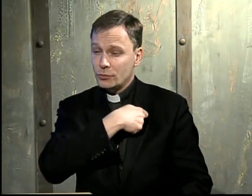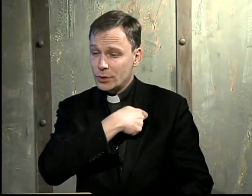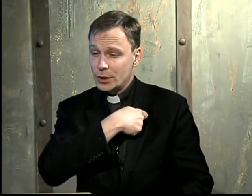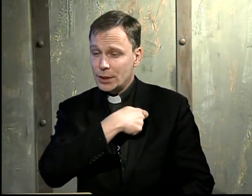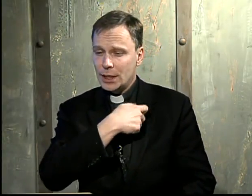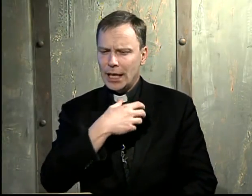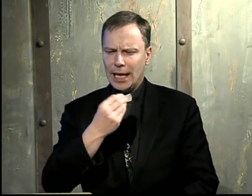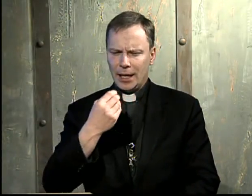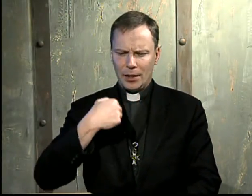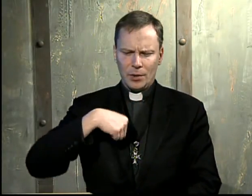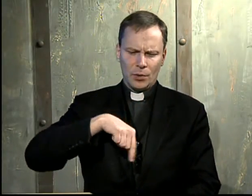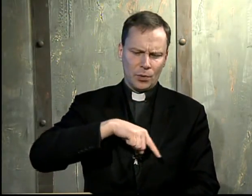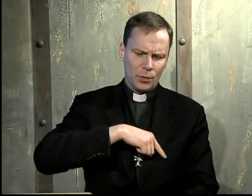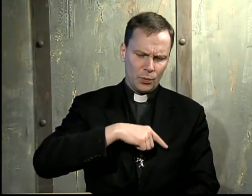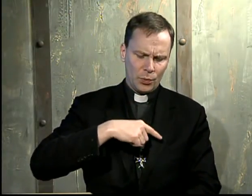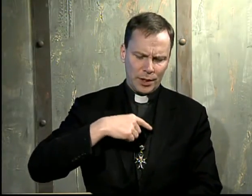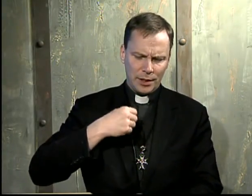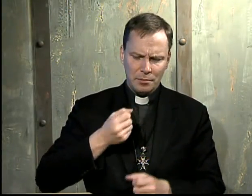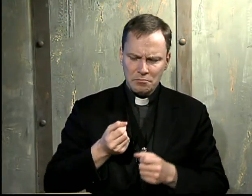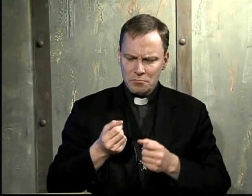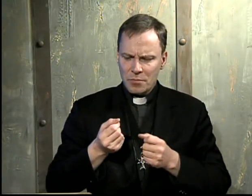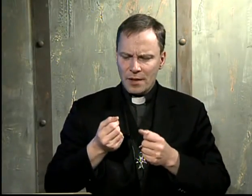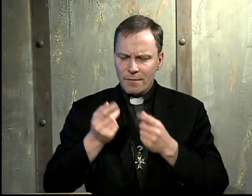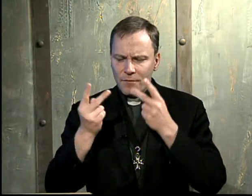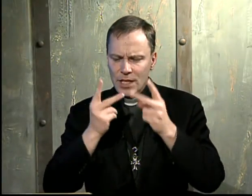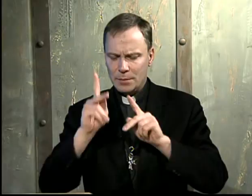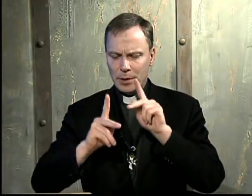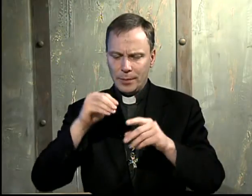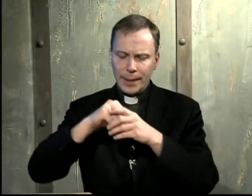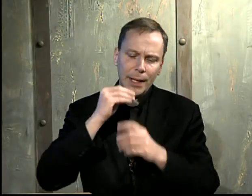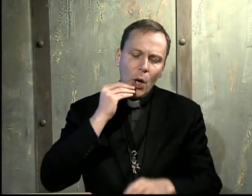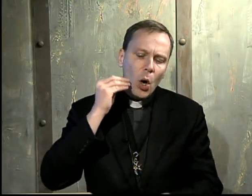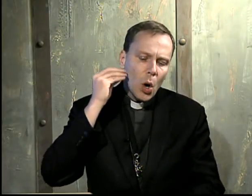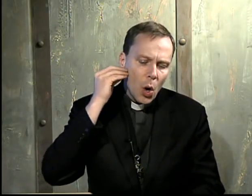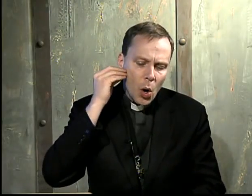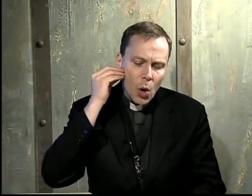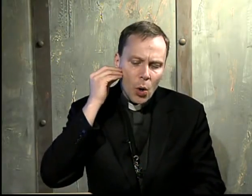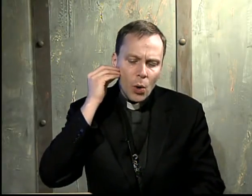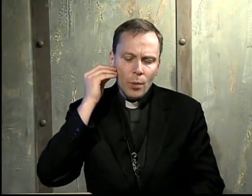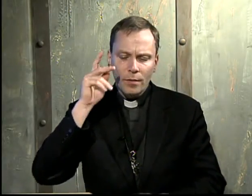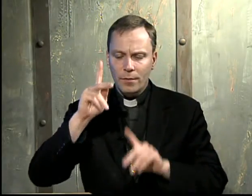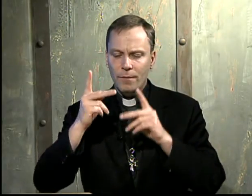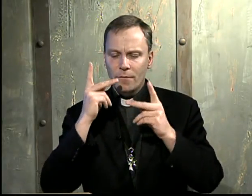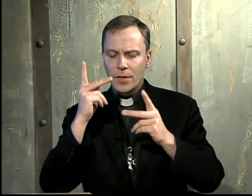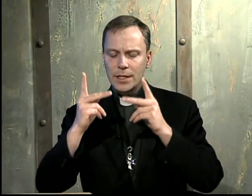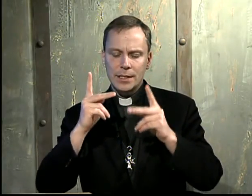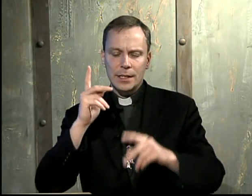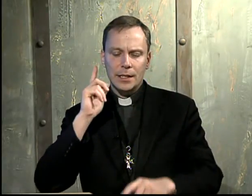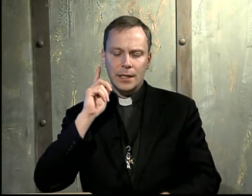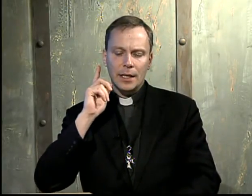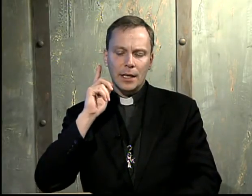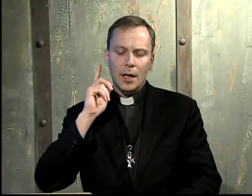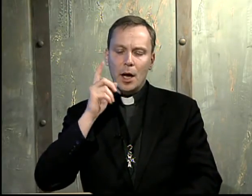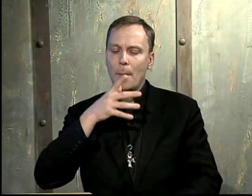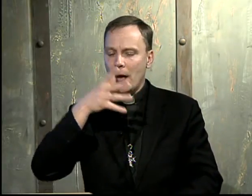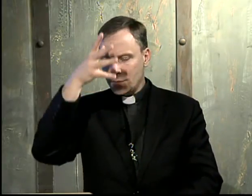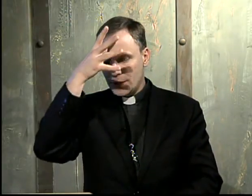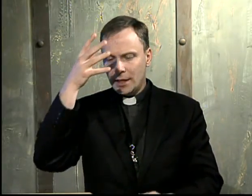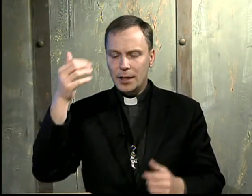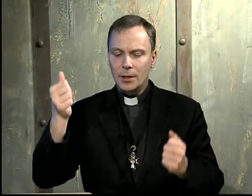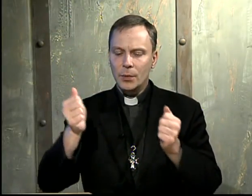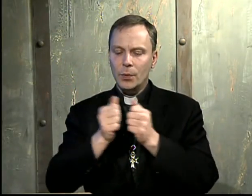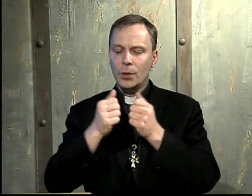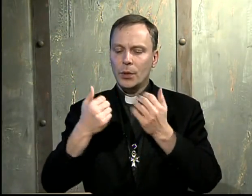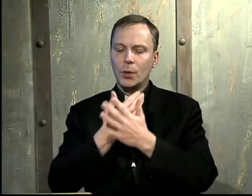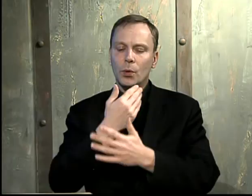to attend the World Youth Day this August in Madrid, Spain. And we're also involved